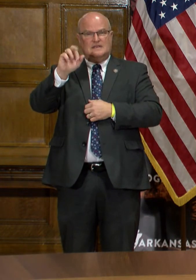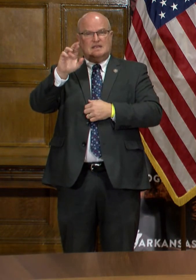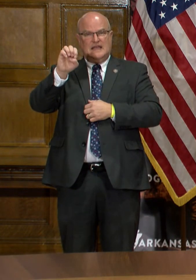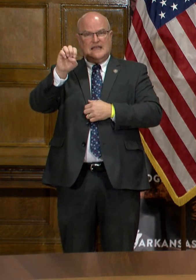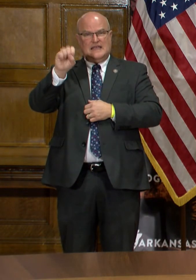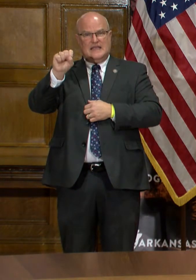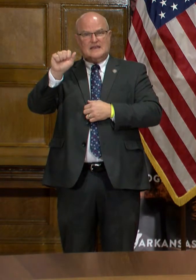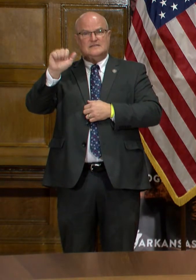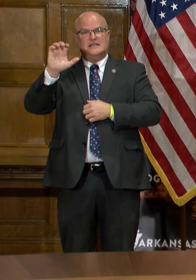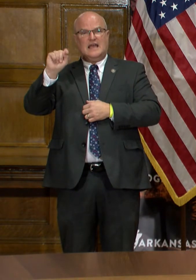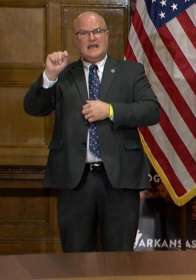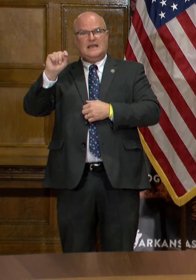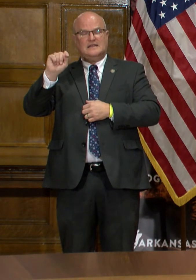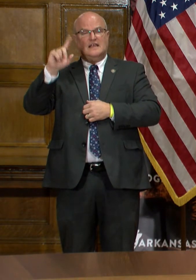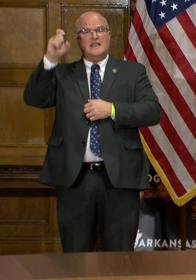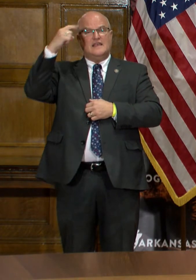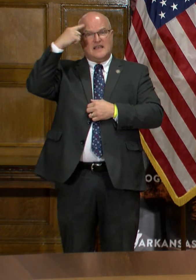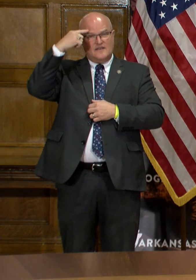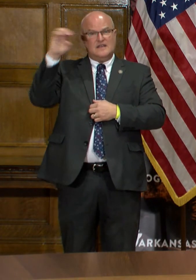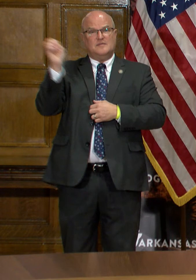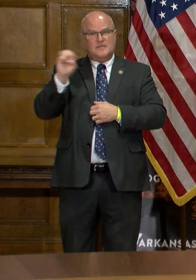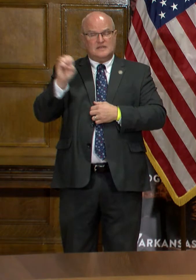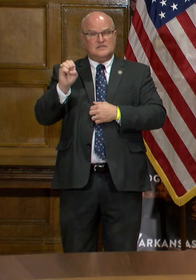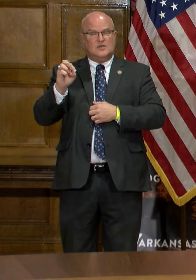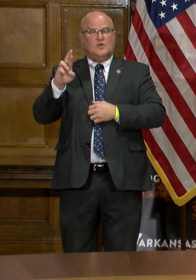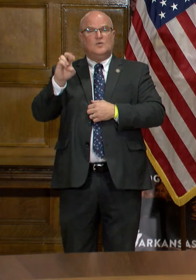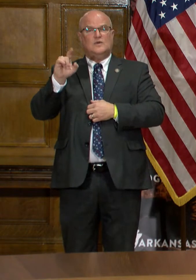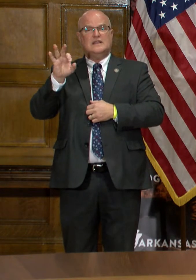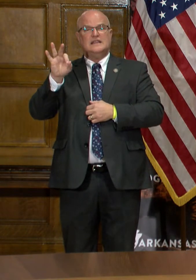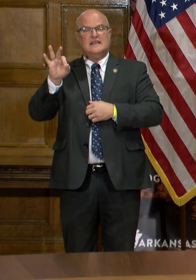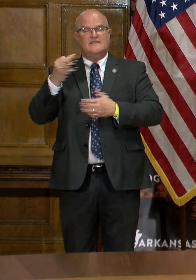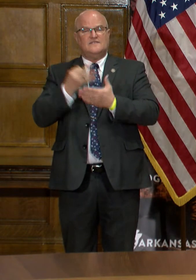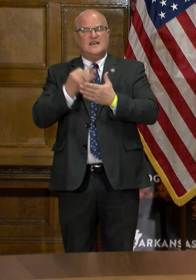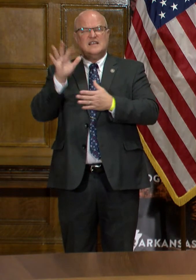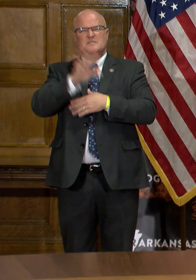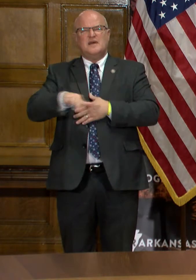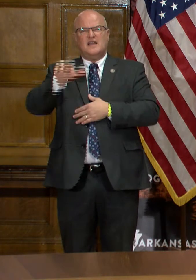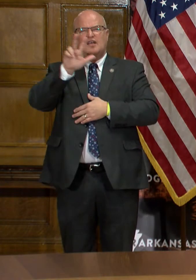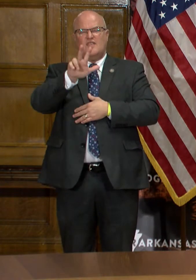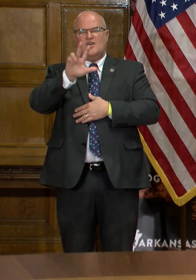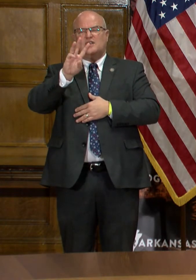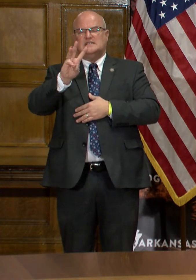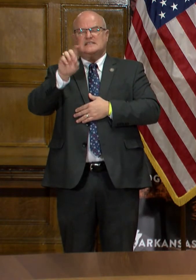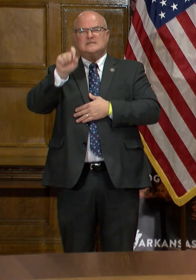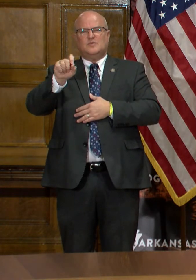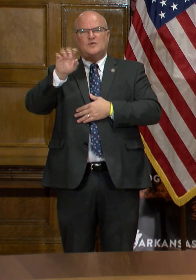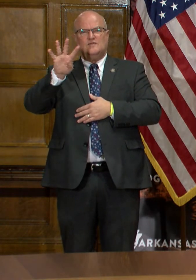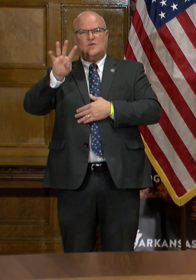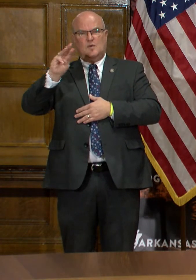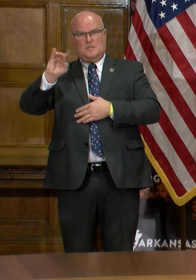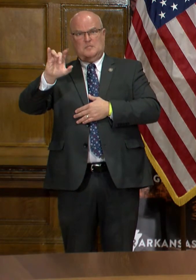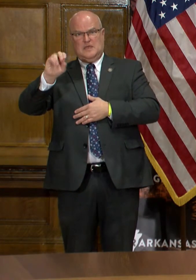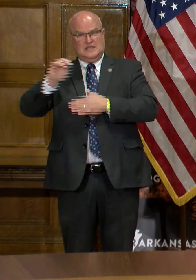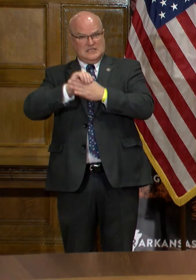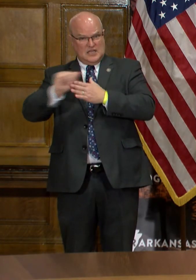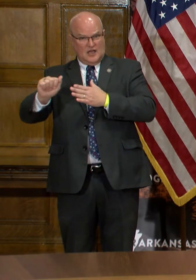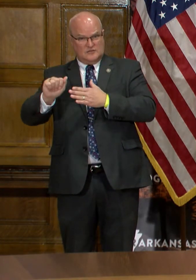GEAR funds, the Governor's Educational Emergency Relief Funds, will total about $36.4 million additional